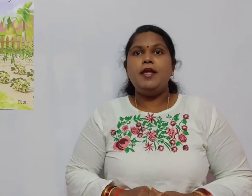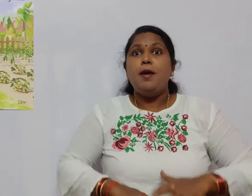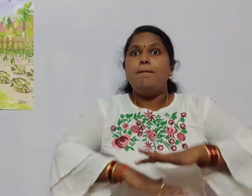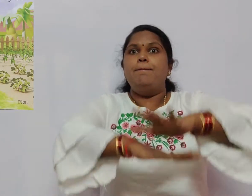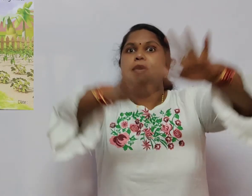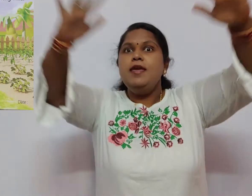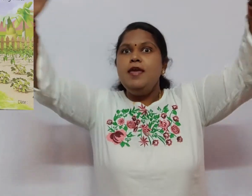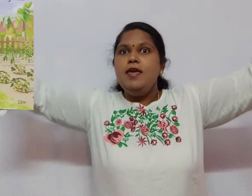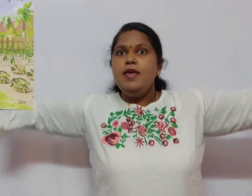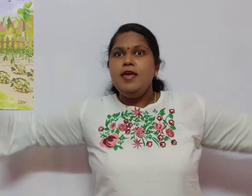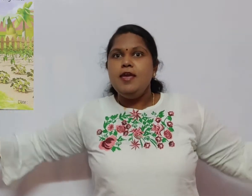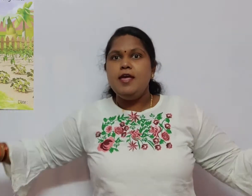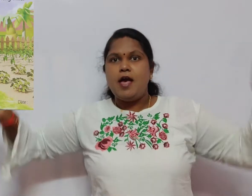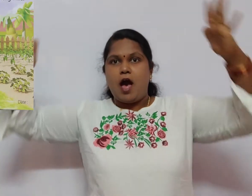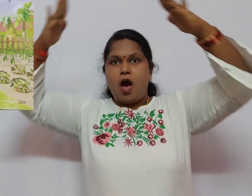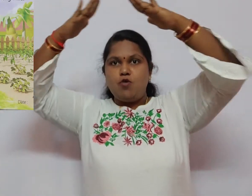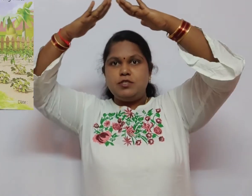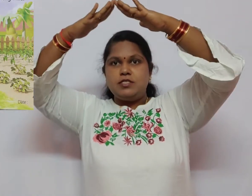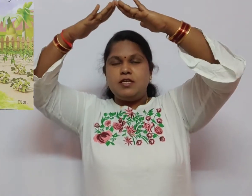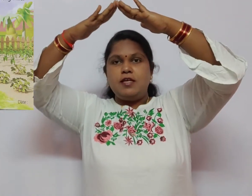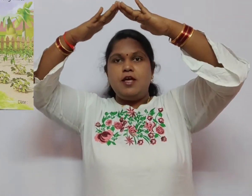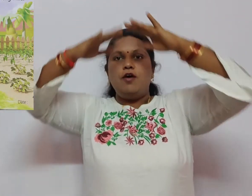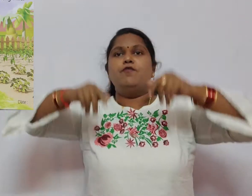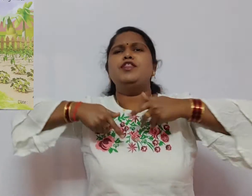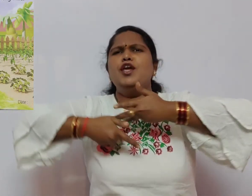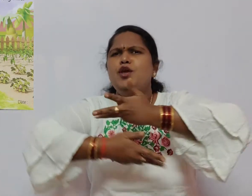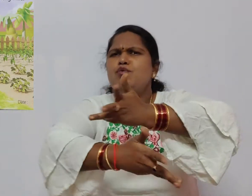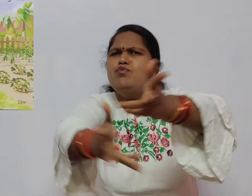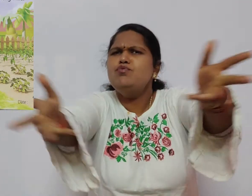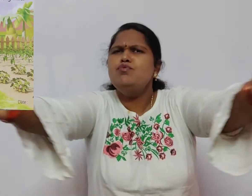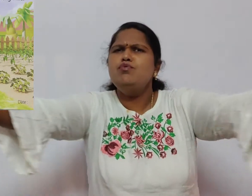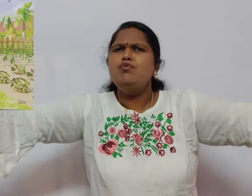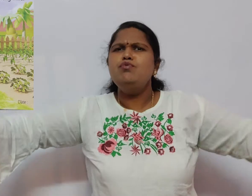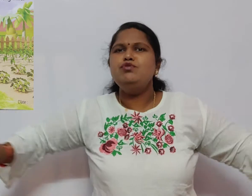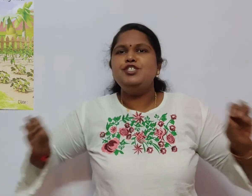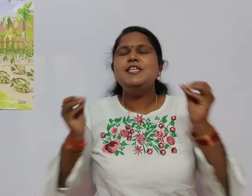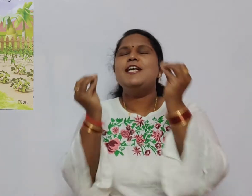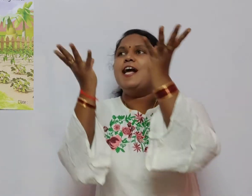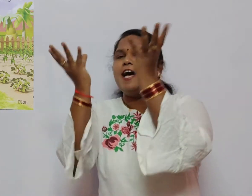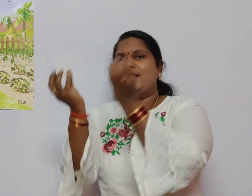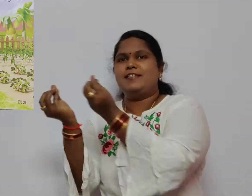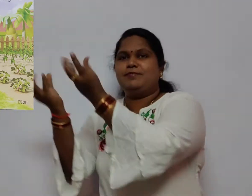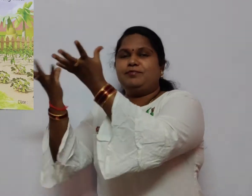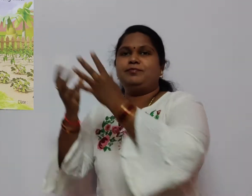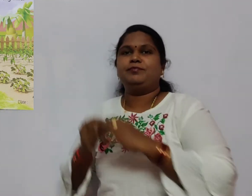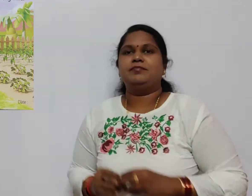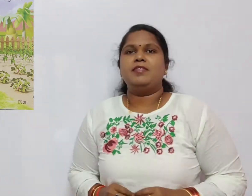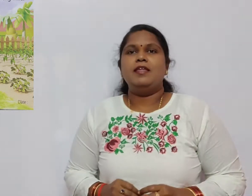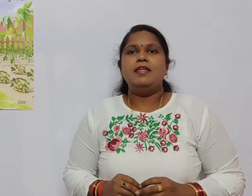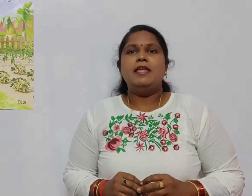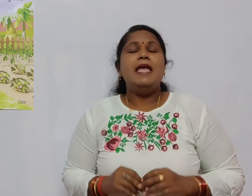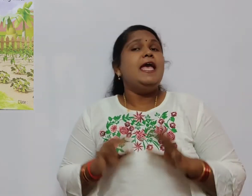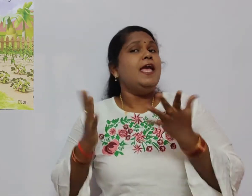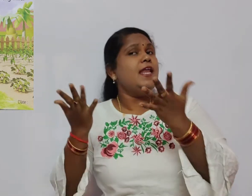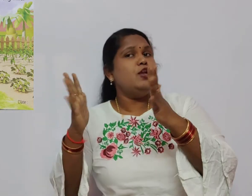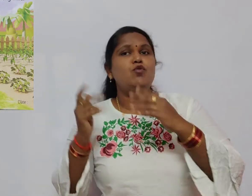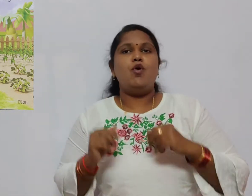a big house with a huge garden. He did